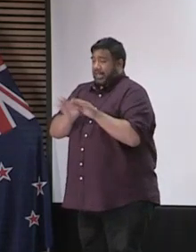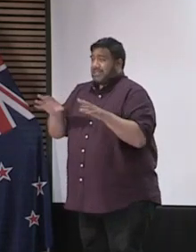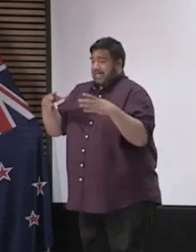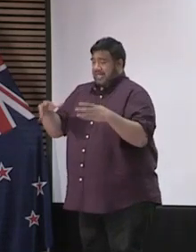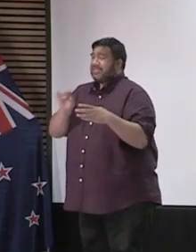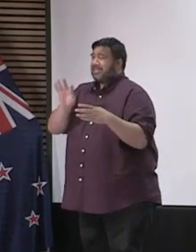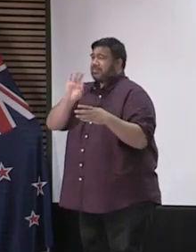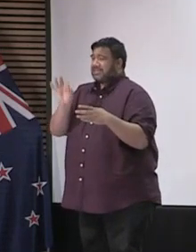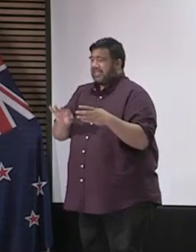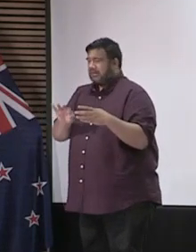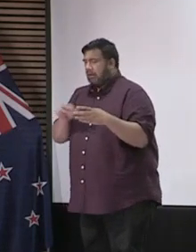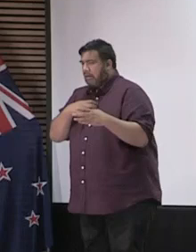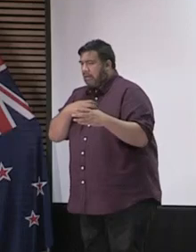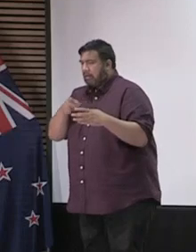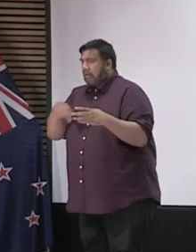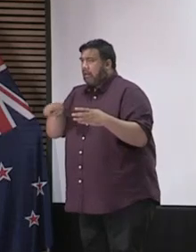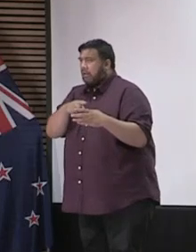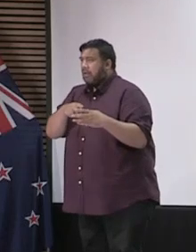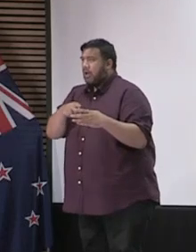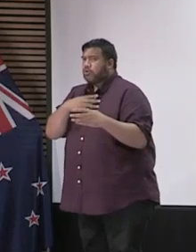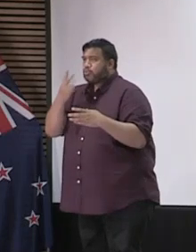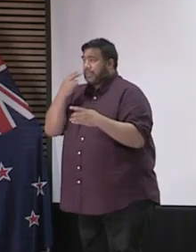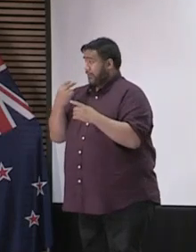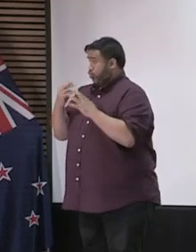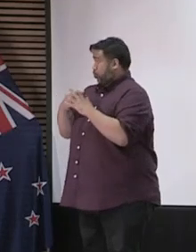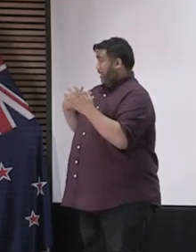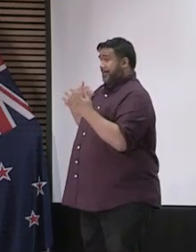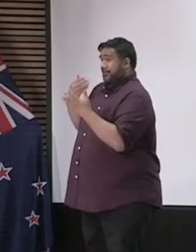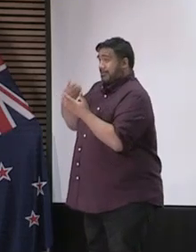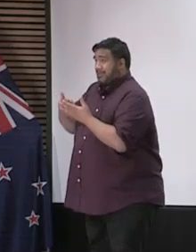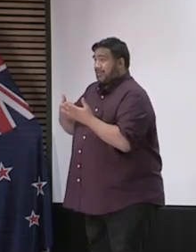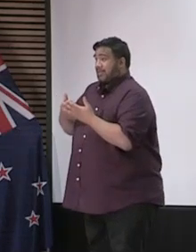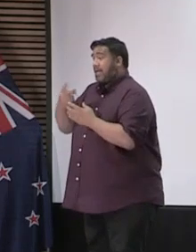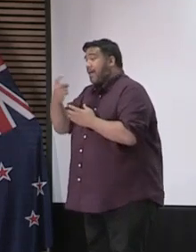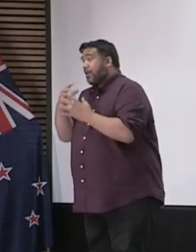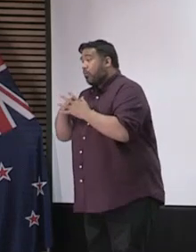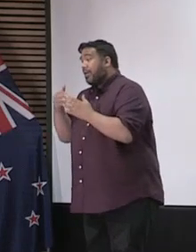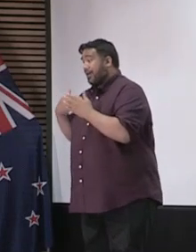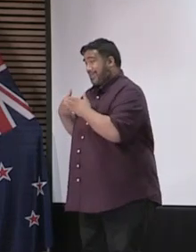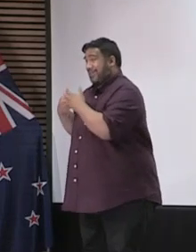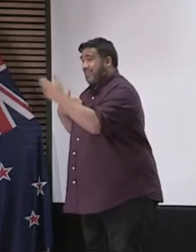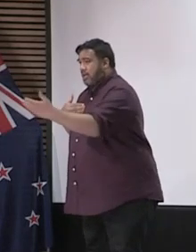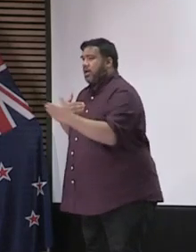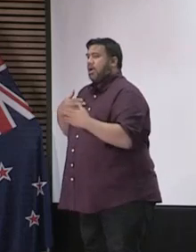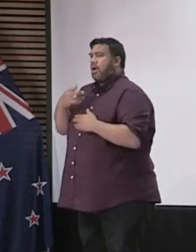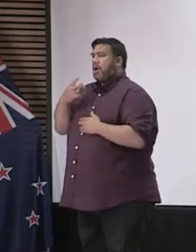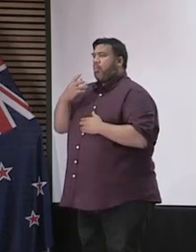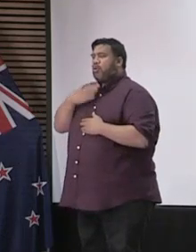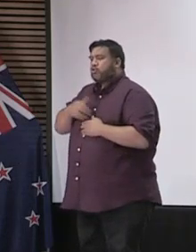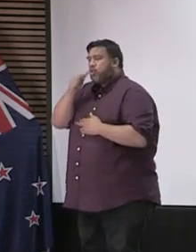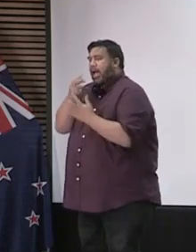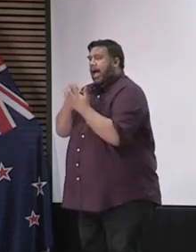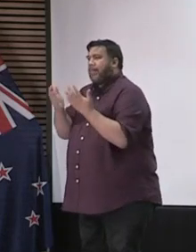in is in the ones that have happened in the last 2 weeks and that happen over this coming week. what are the proportion that where it's unknown and we